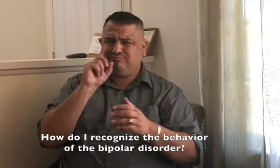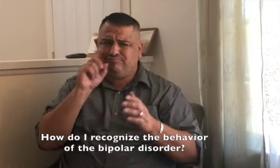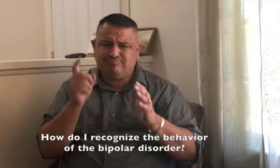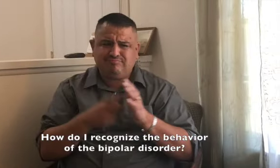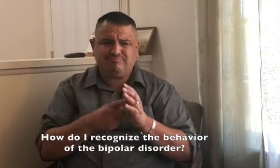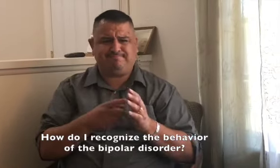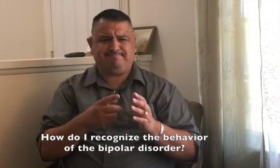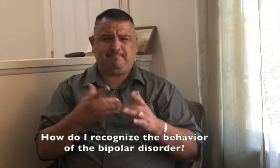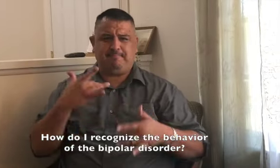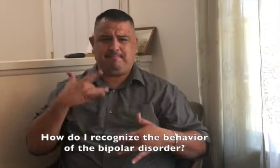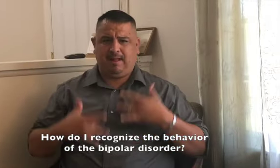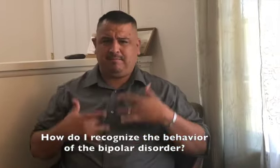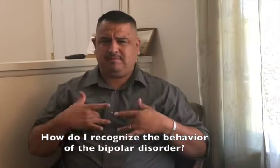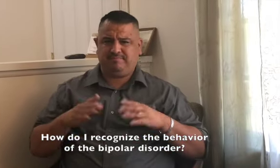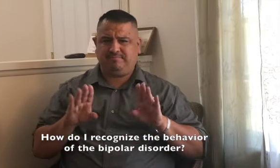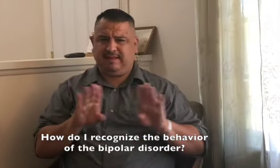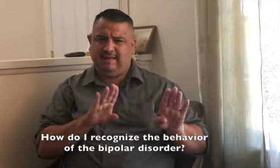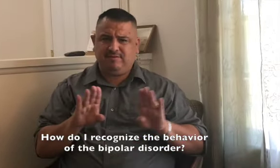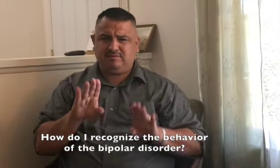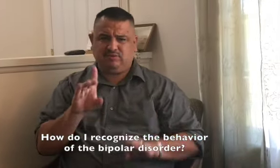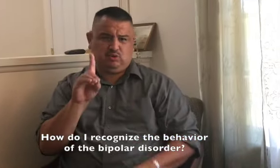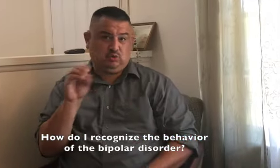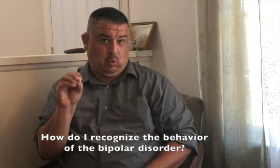How do I recognize the behavior of bipolar disorder?